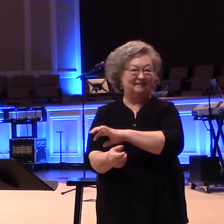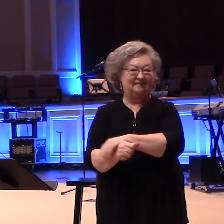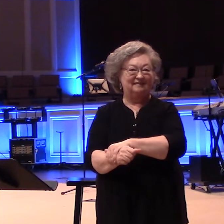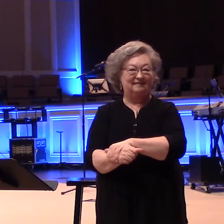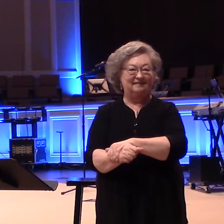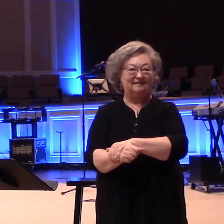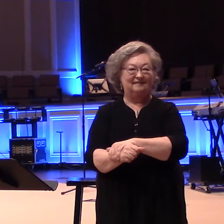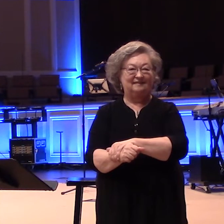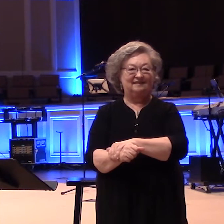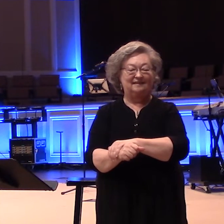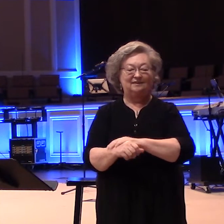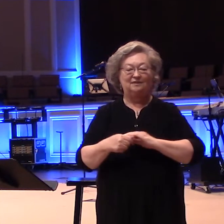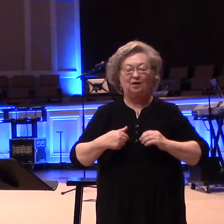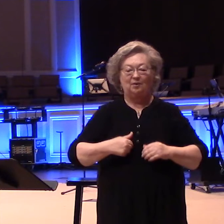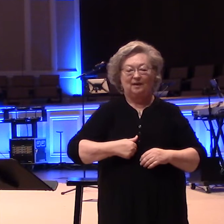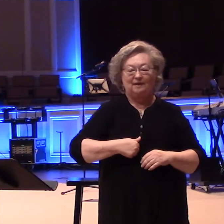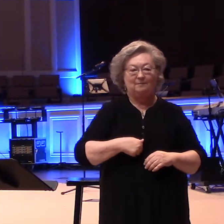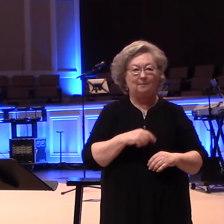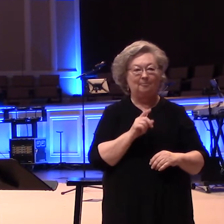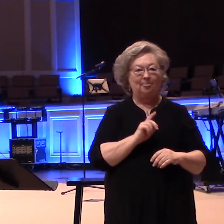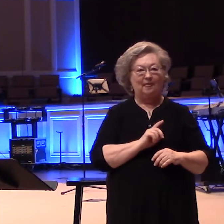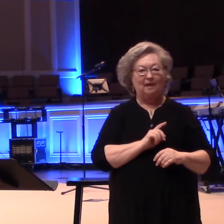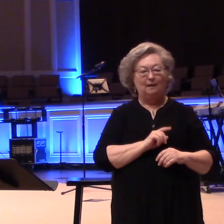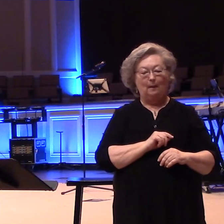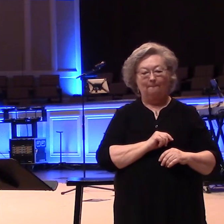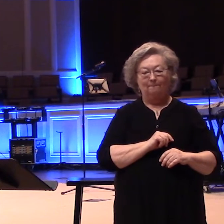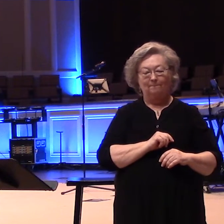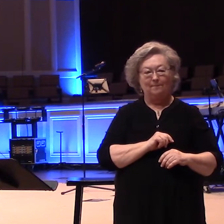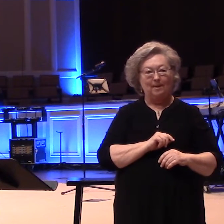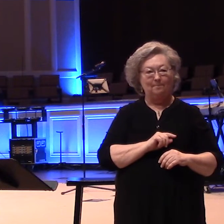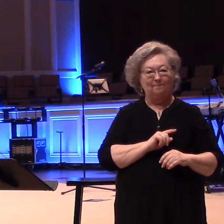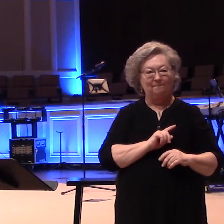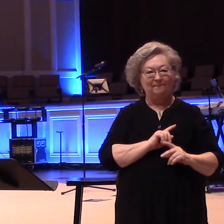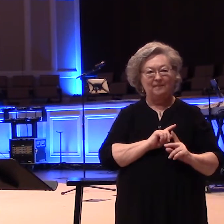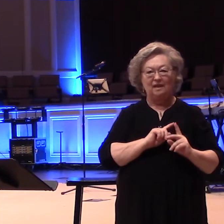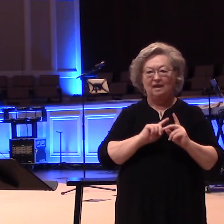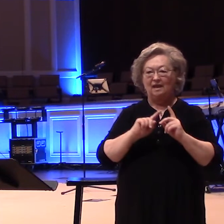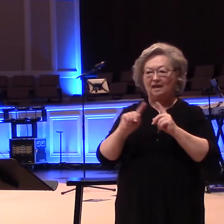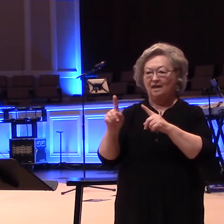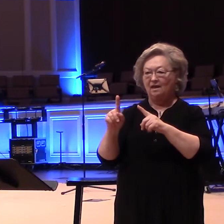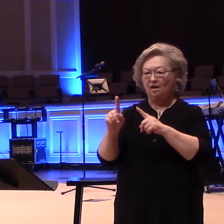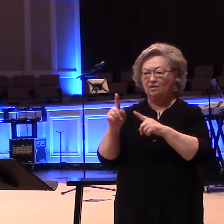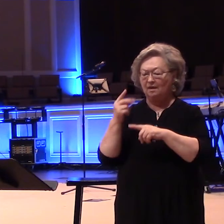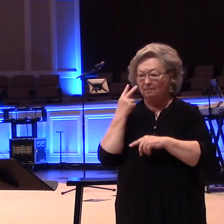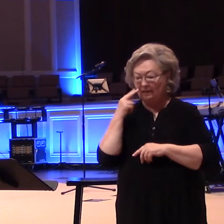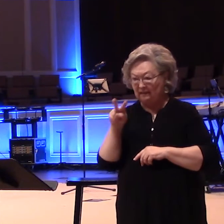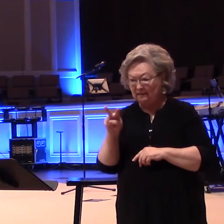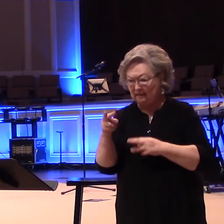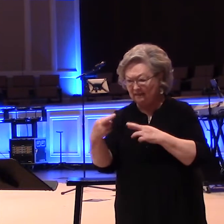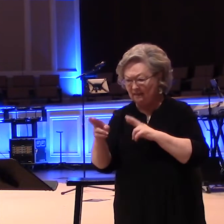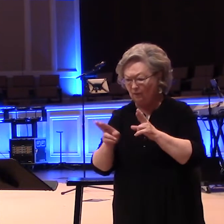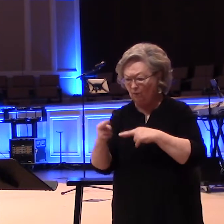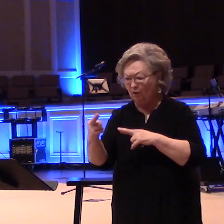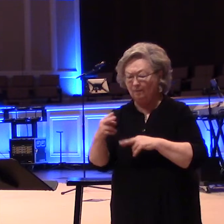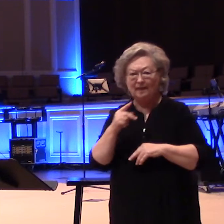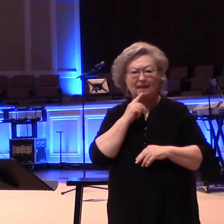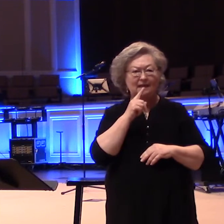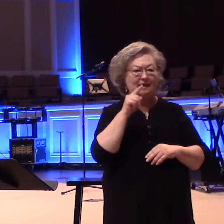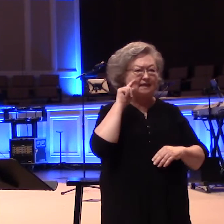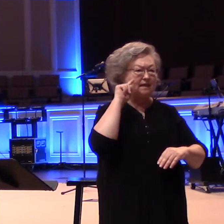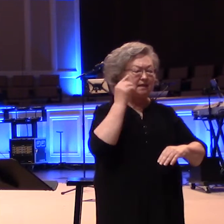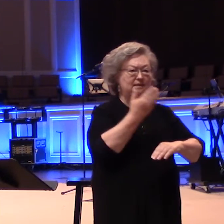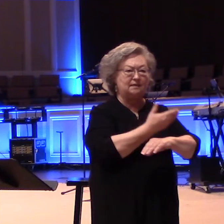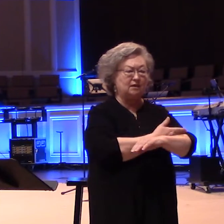And if he goes up to his, imagine if he went up to his daughter's room and said, I want you to clean up the room, your room, and comes